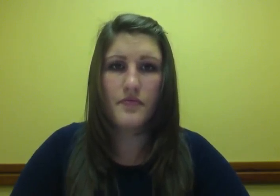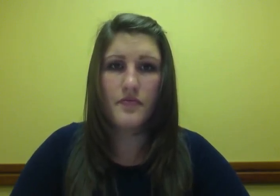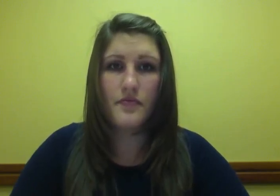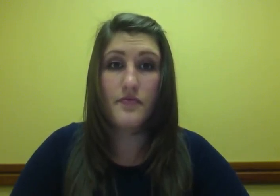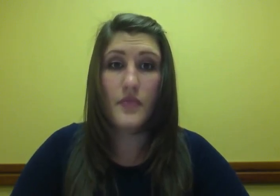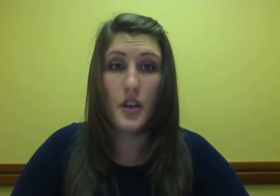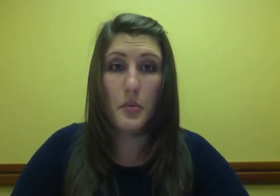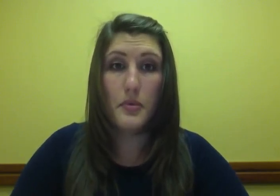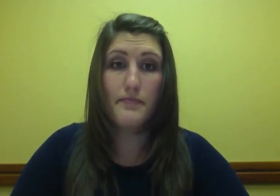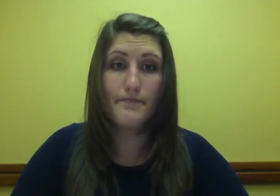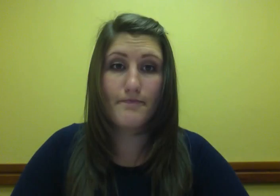Yep.